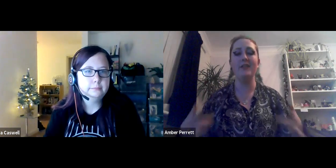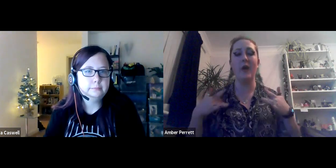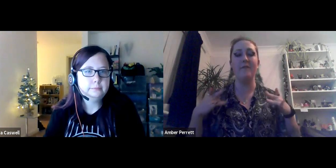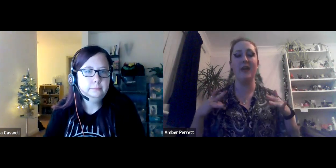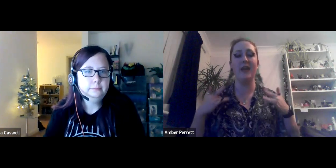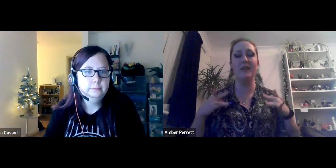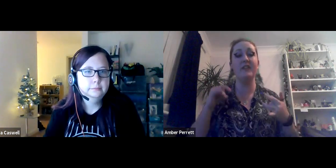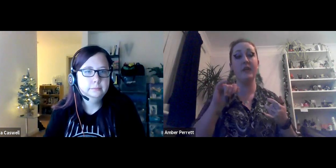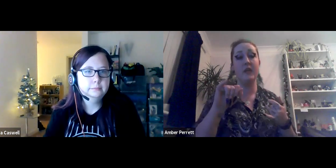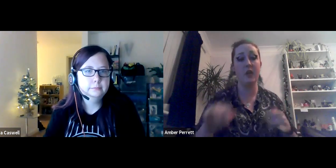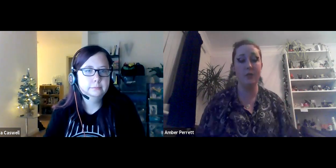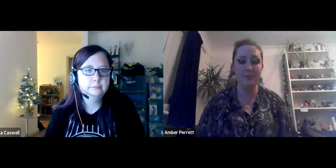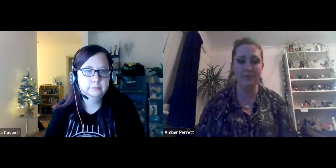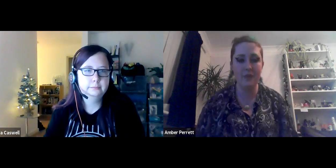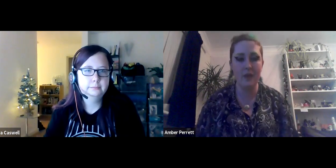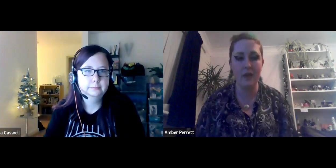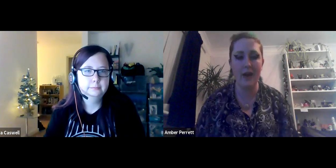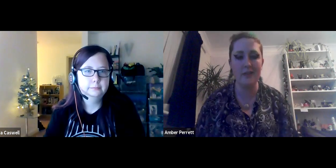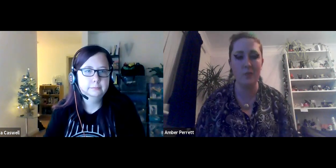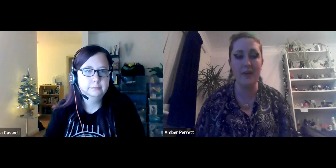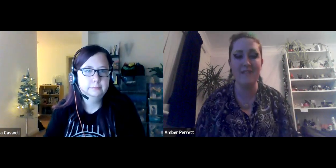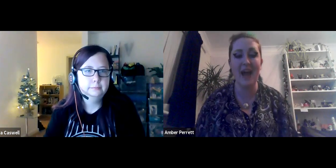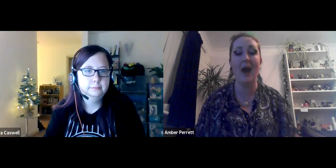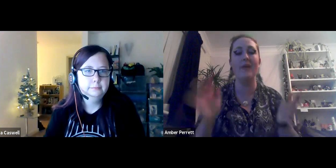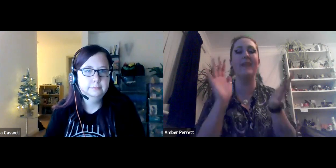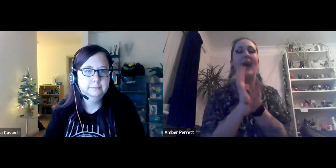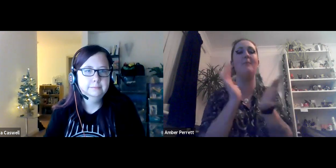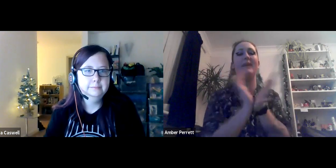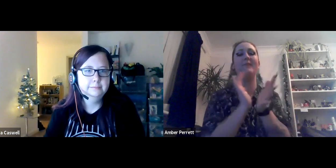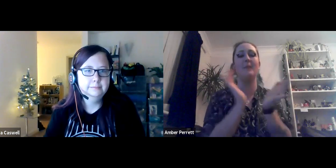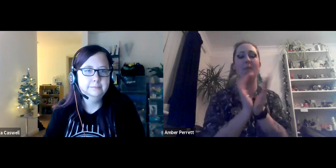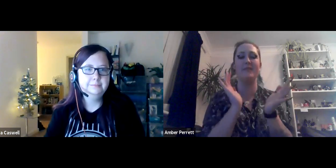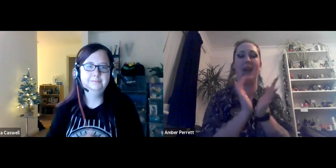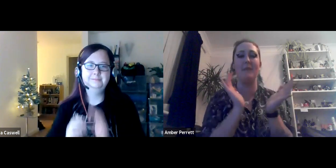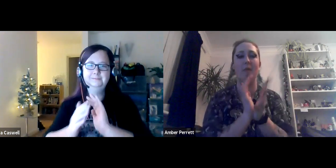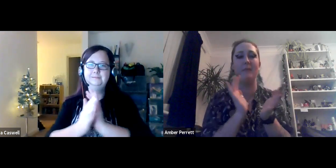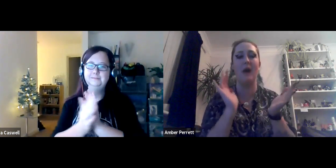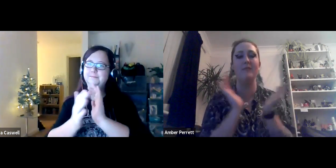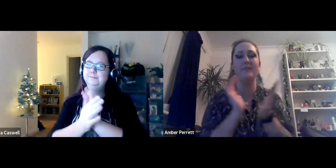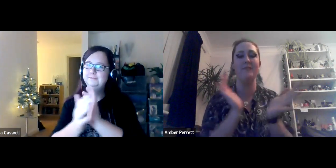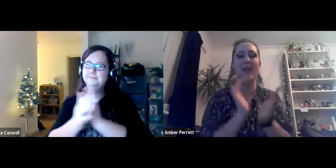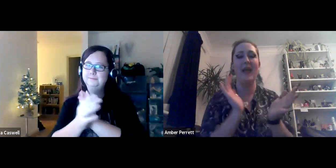so feelings, you. All right, so we got the happy. Happy was the clapping with the palms.